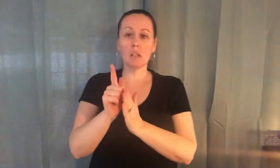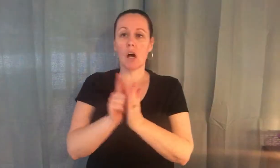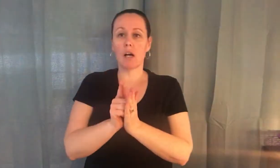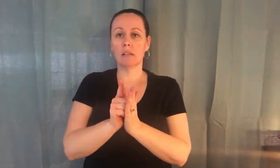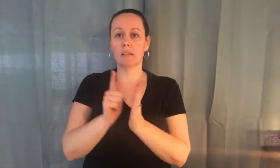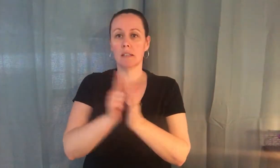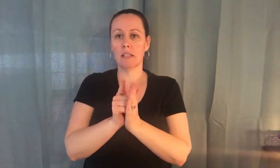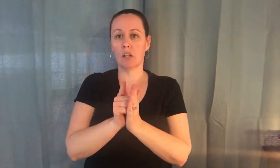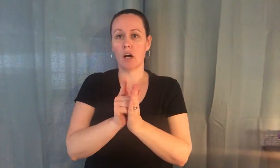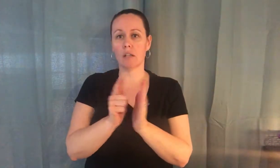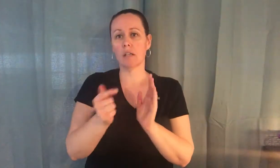In-law, in-law.